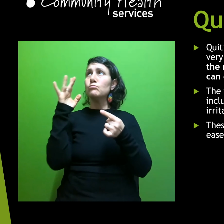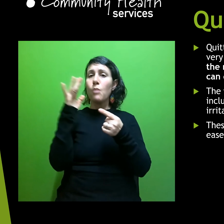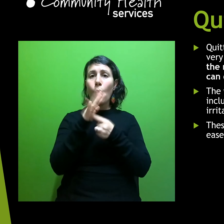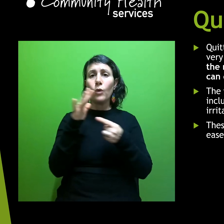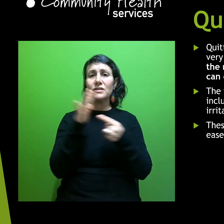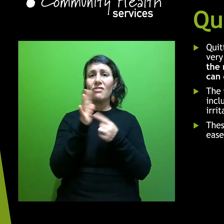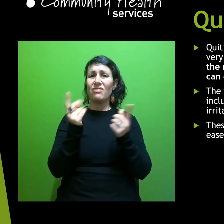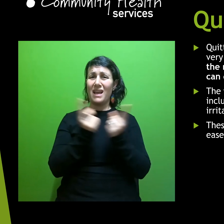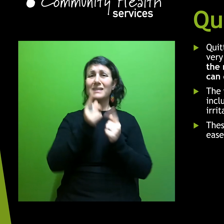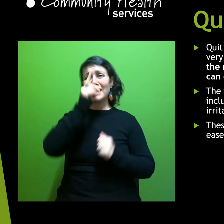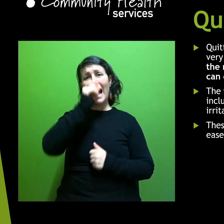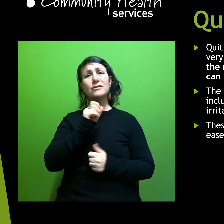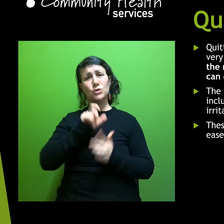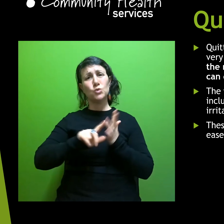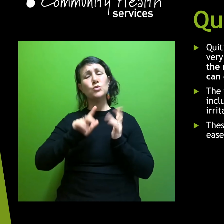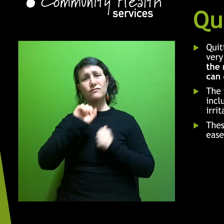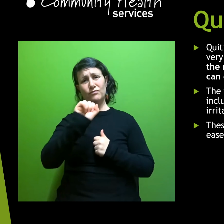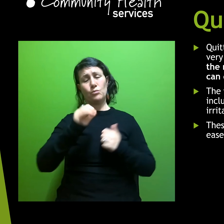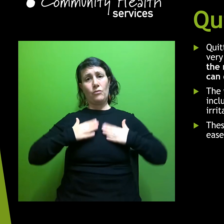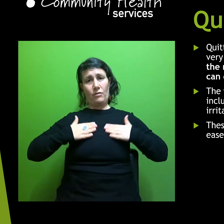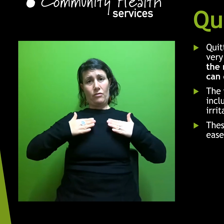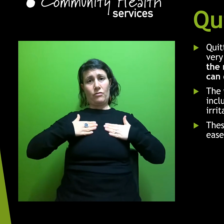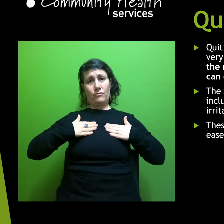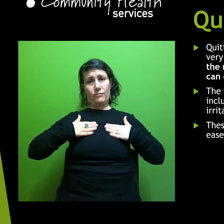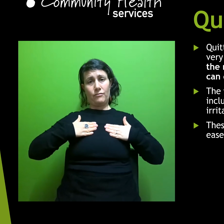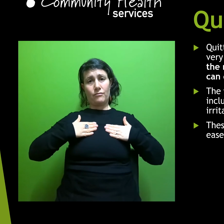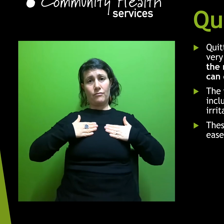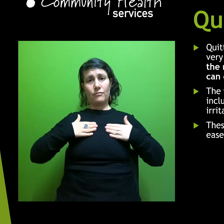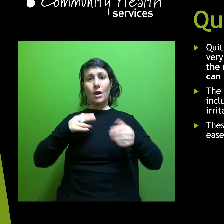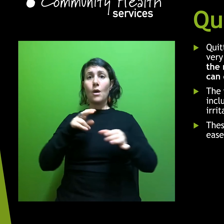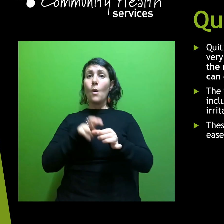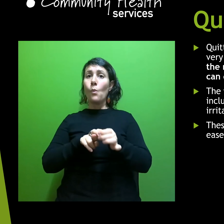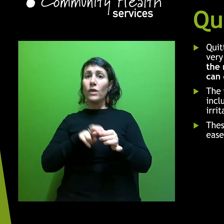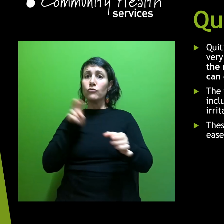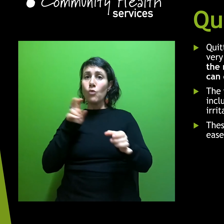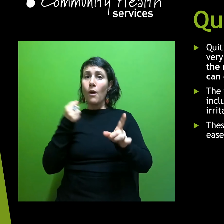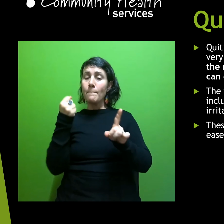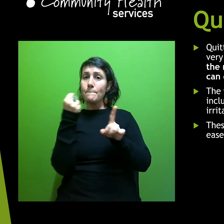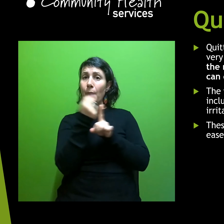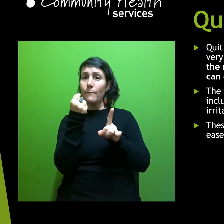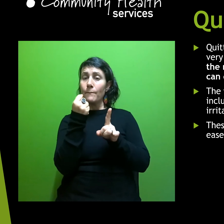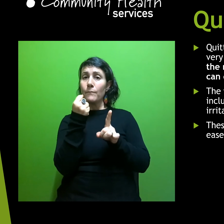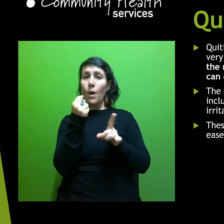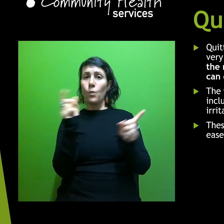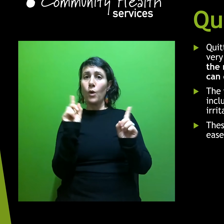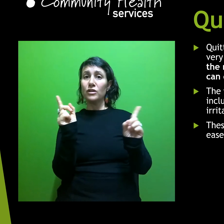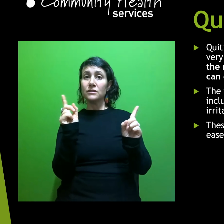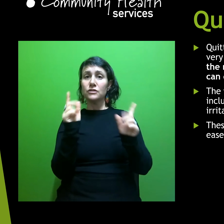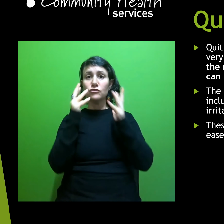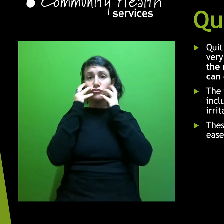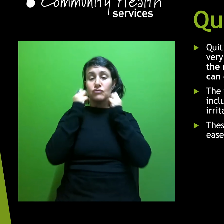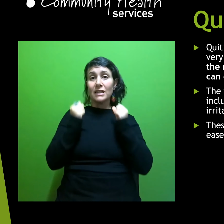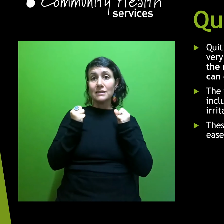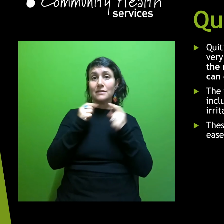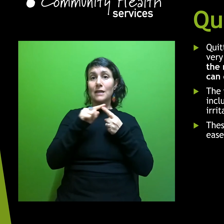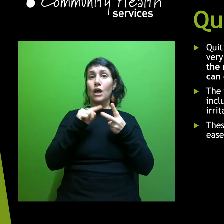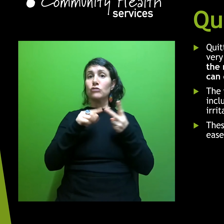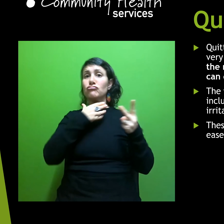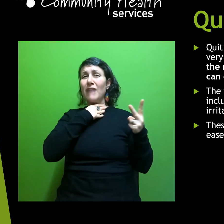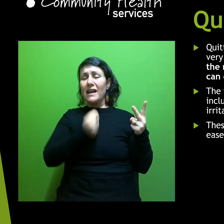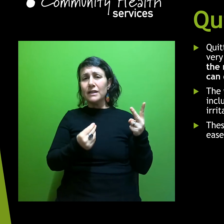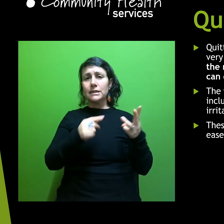your health. The withdrawal effects can include stress, cravings, and irritability,